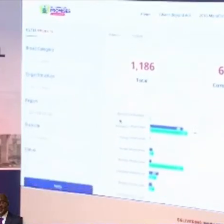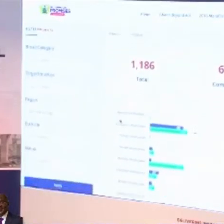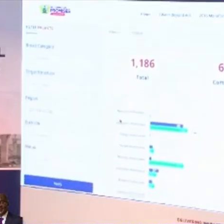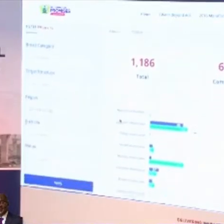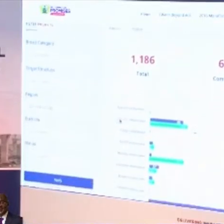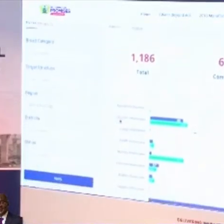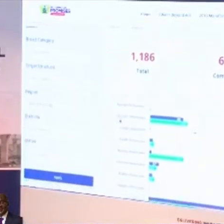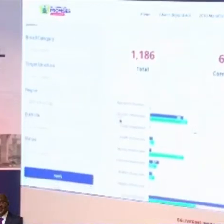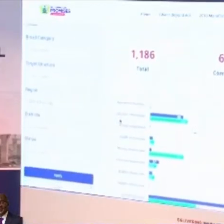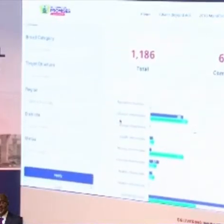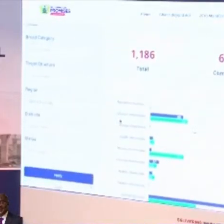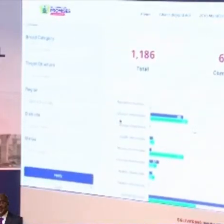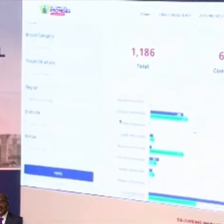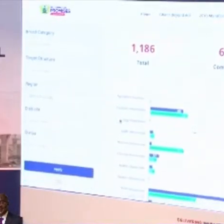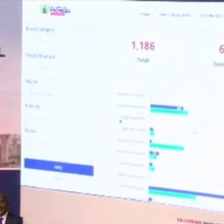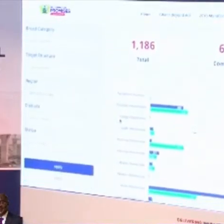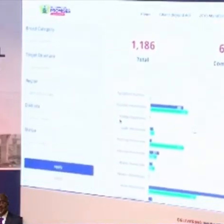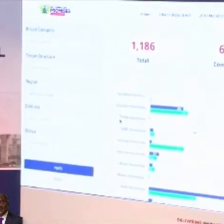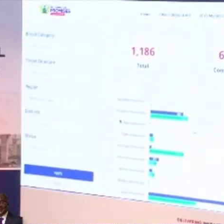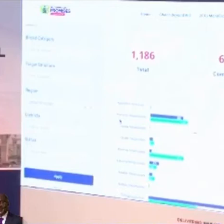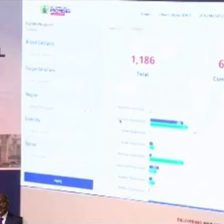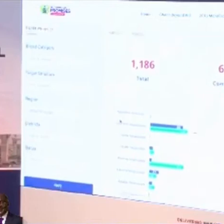Greater Accra, we have